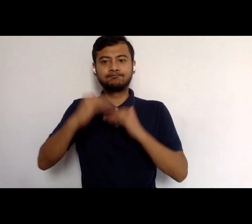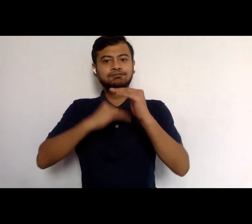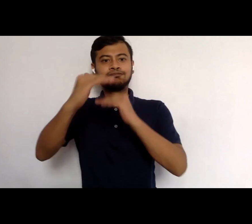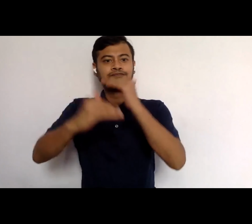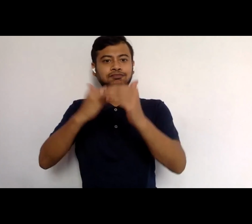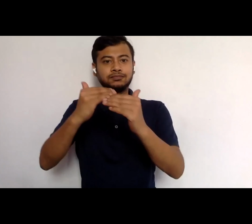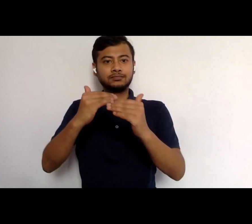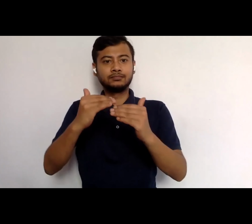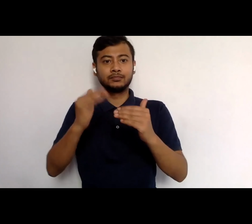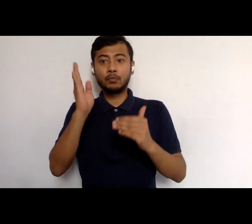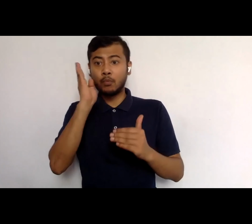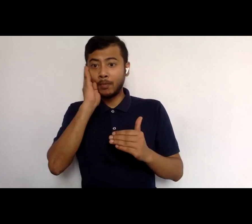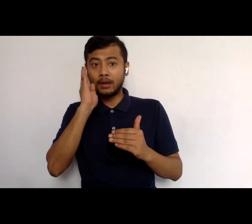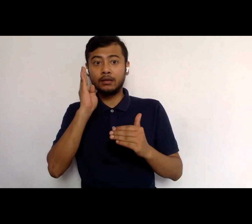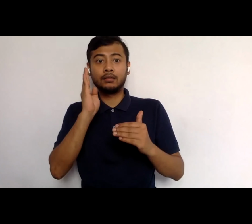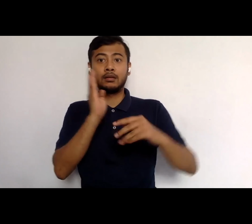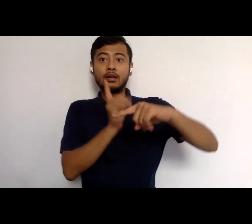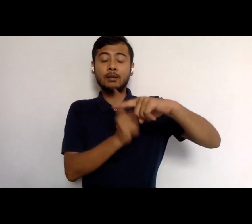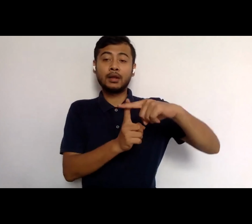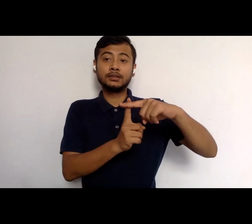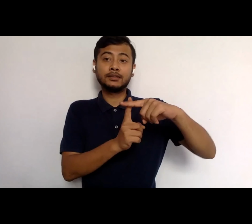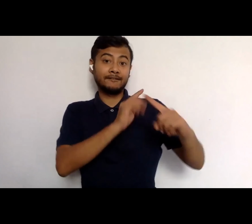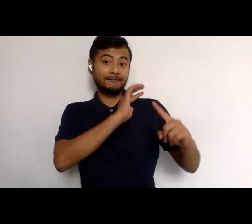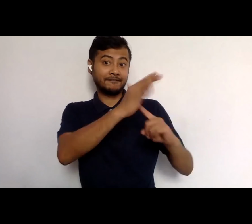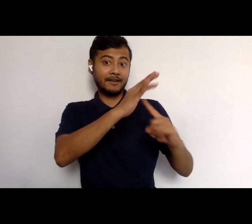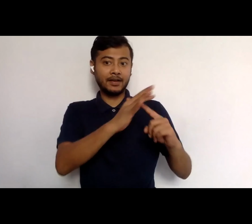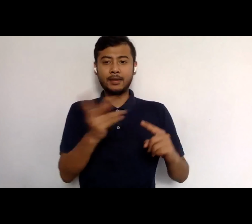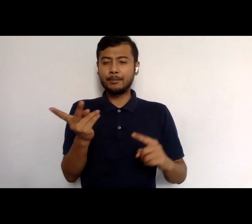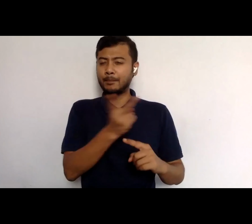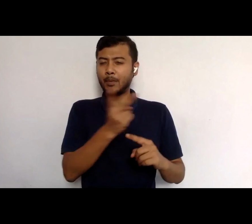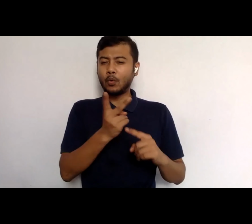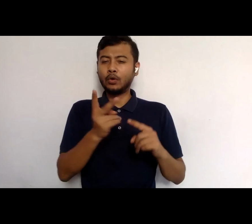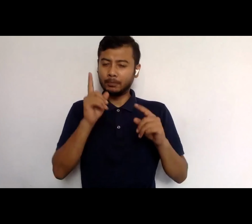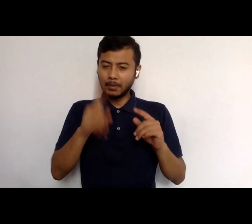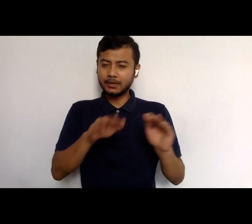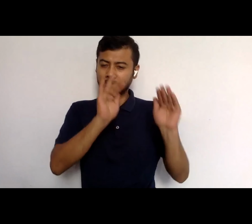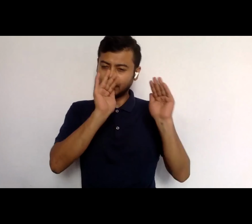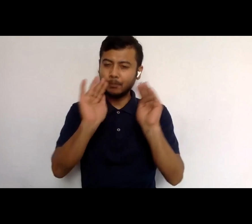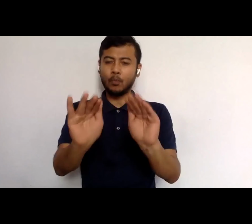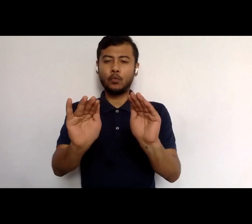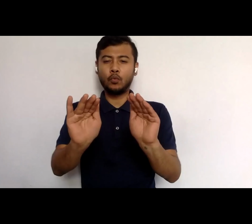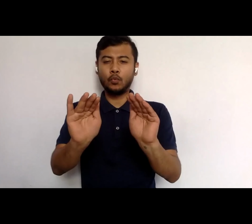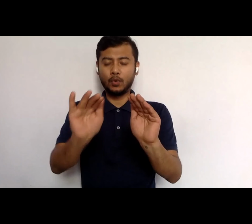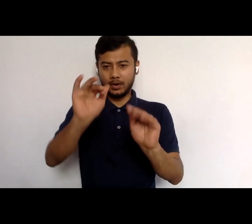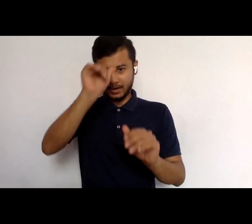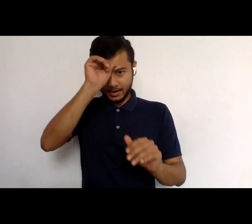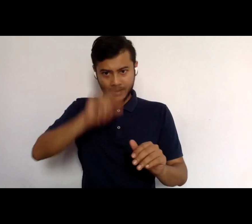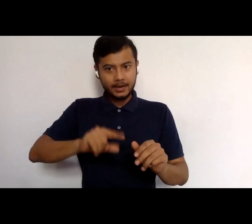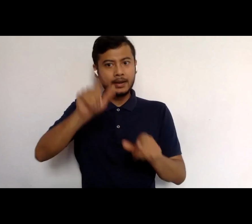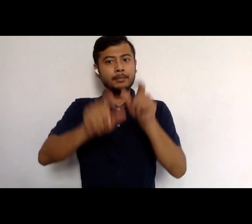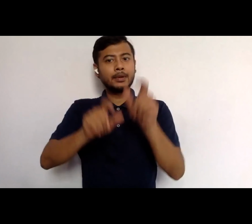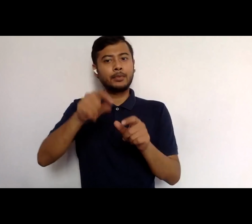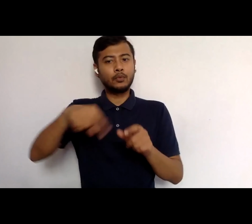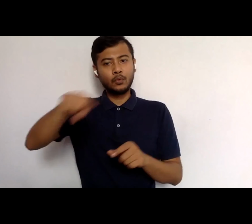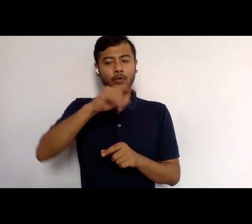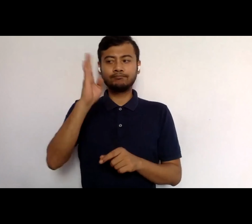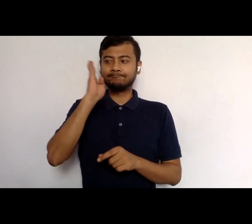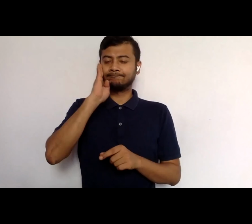wholehearted to deliver synergized benefits to the young user. The celebration of World Wi-Fi Day is especially significant in India